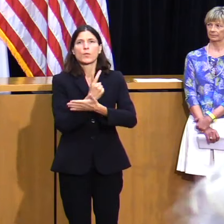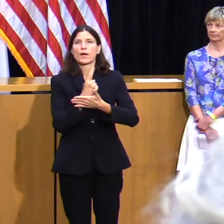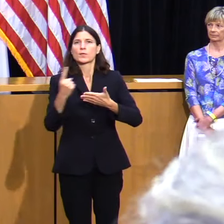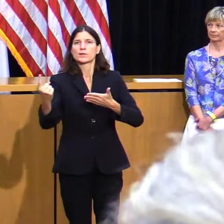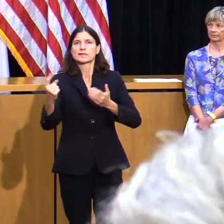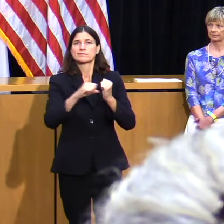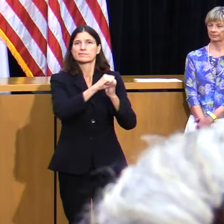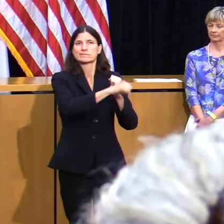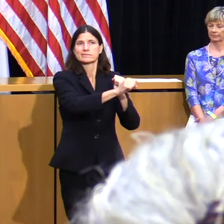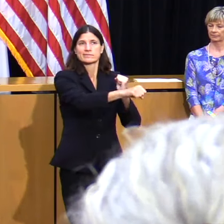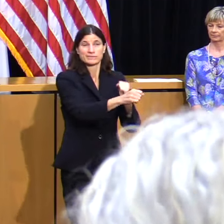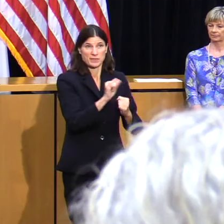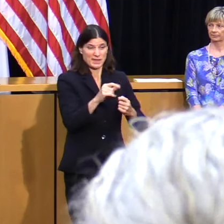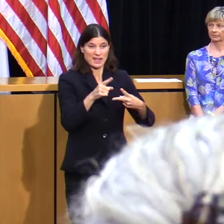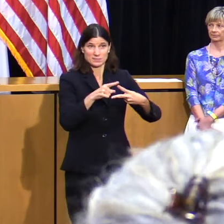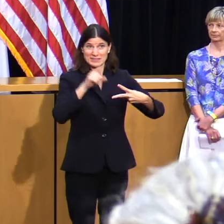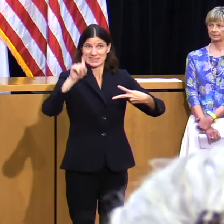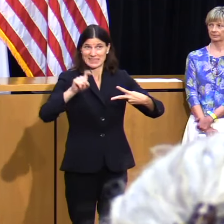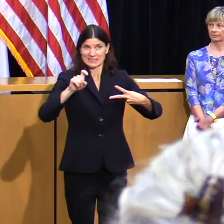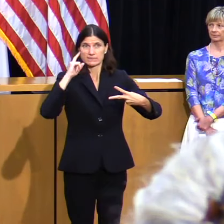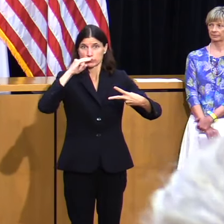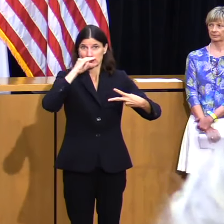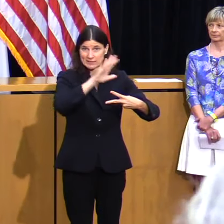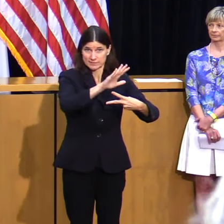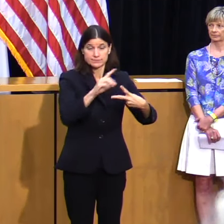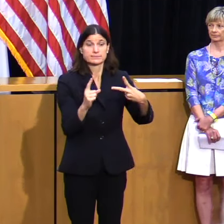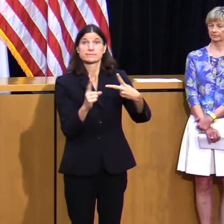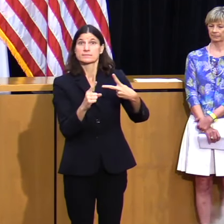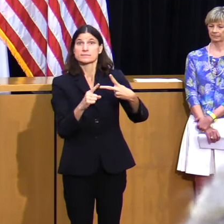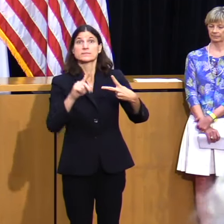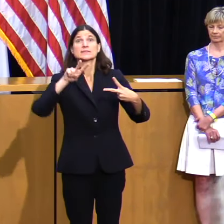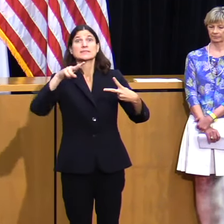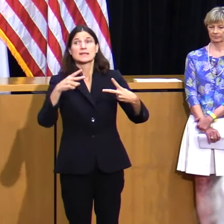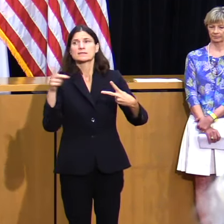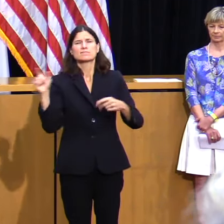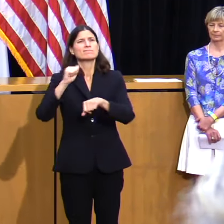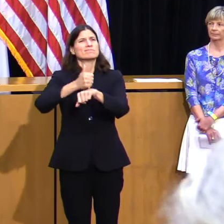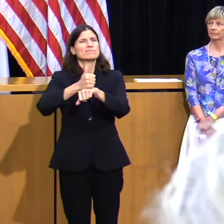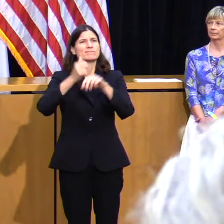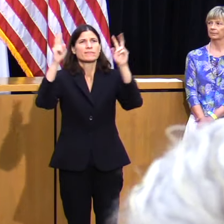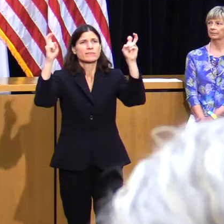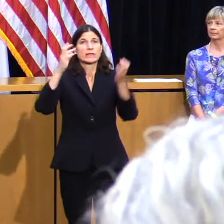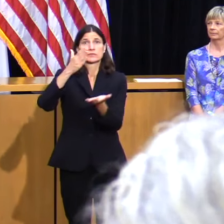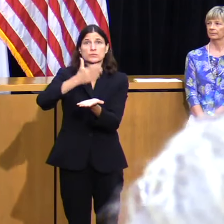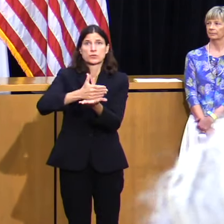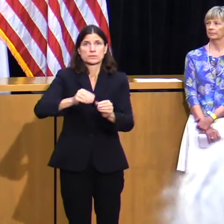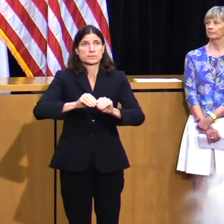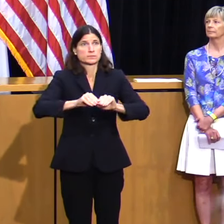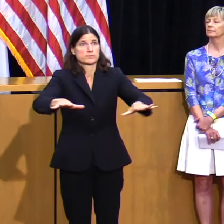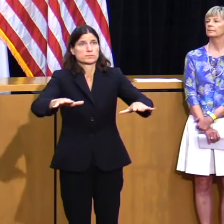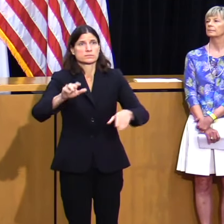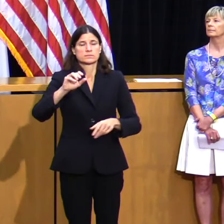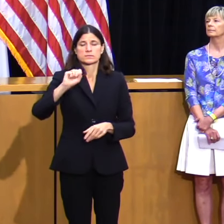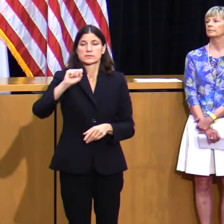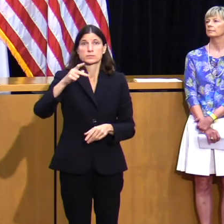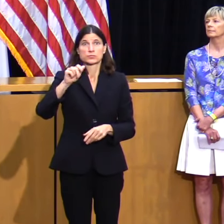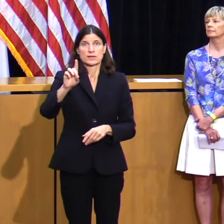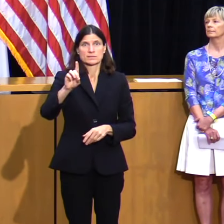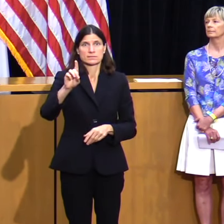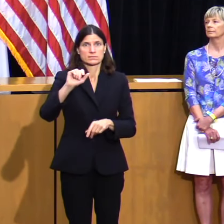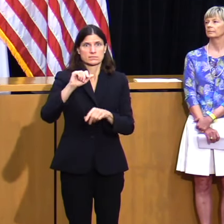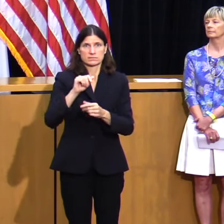Spread testing initiative. This initiative was launched earlier this summer and currently provides free testing in 20 communities that have high